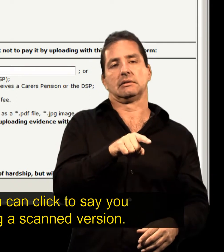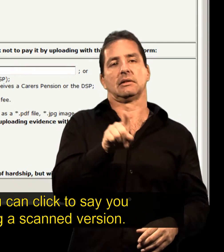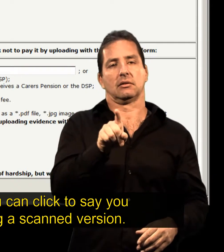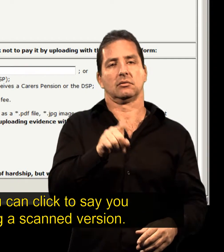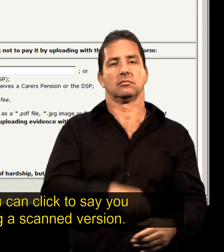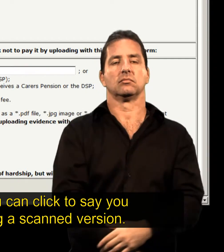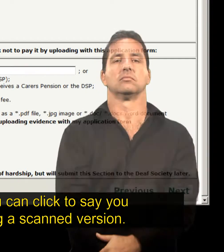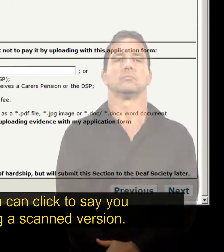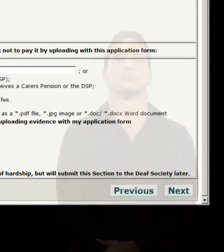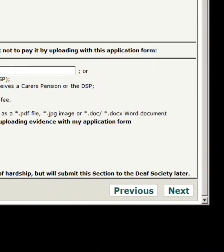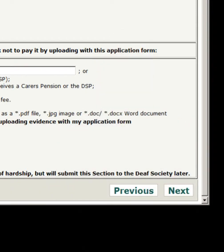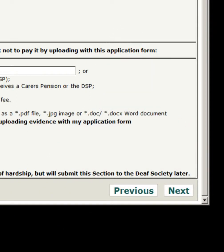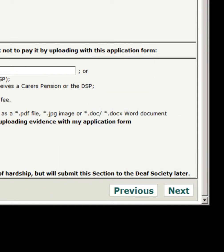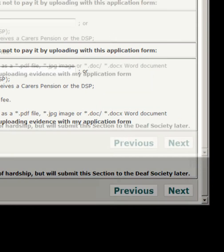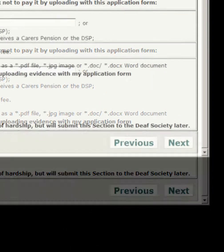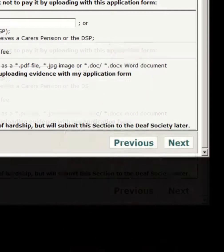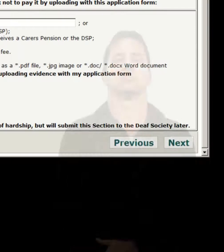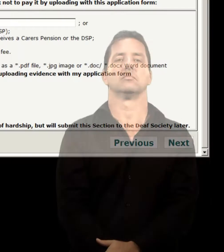version.